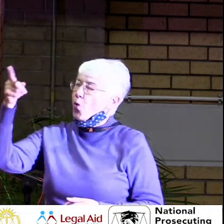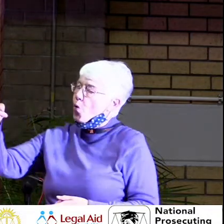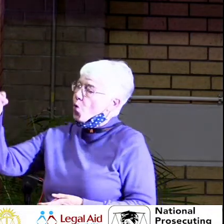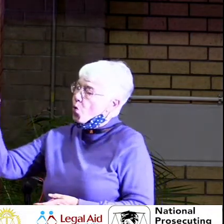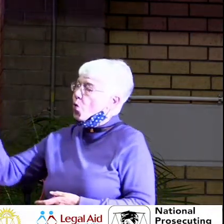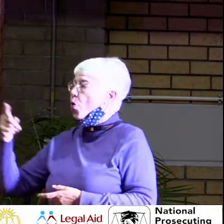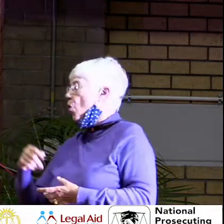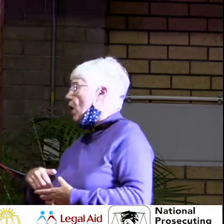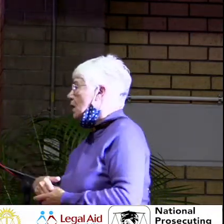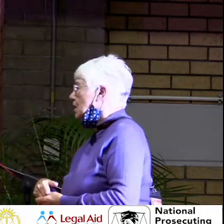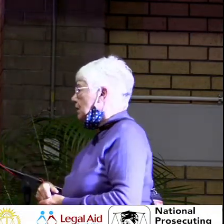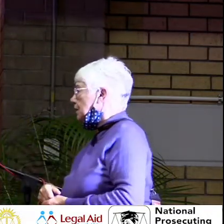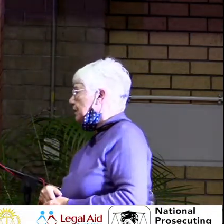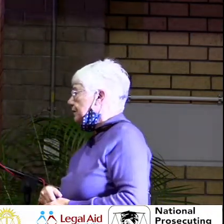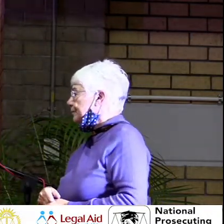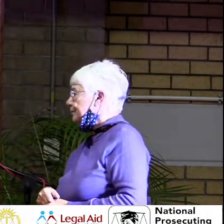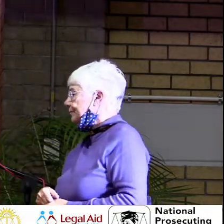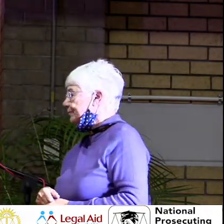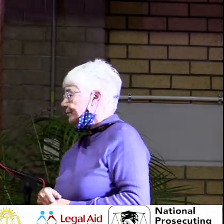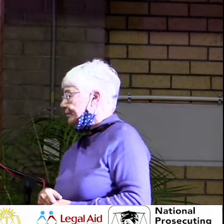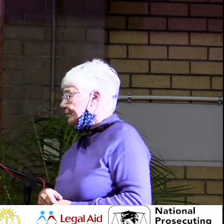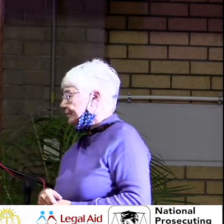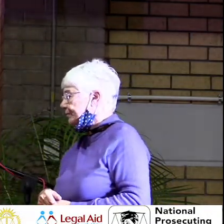Okay, now